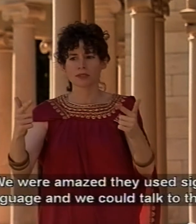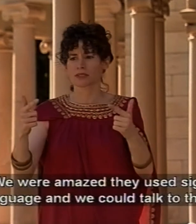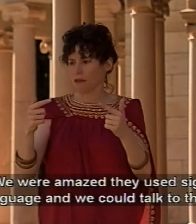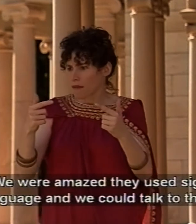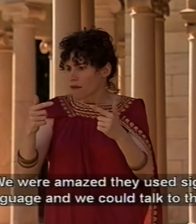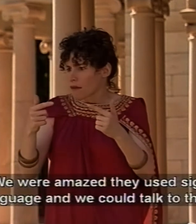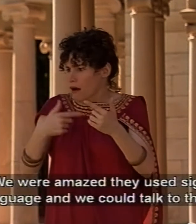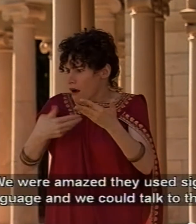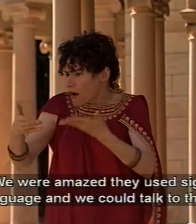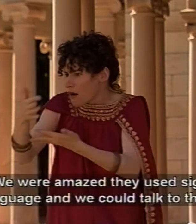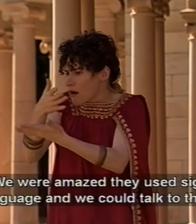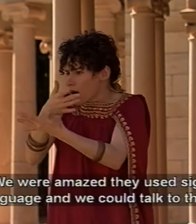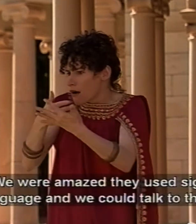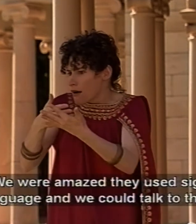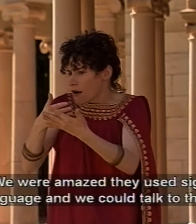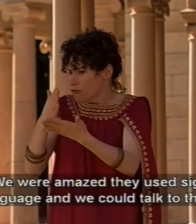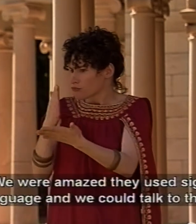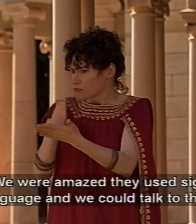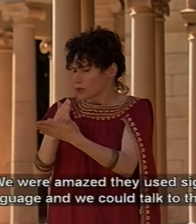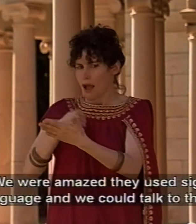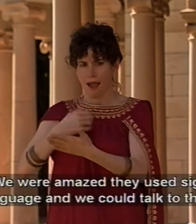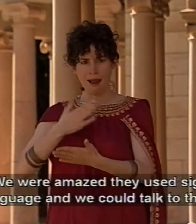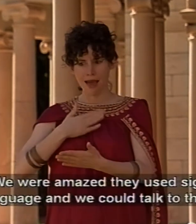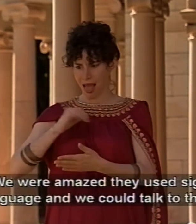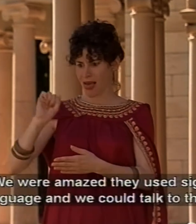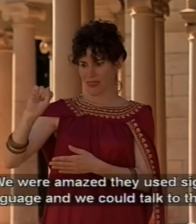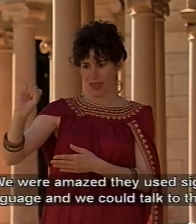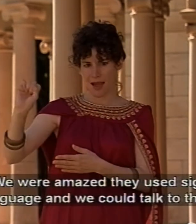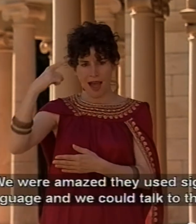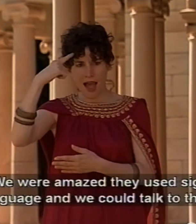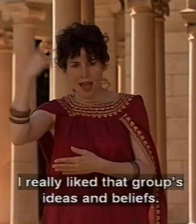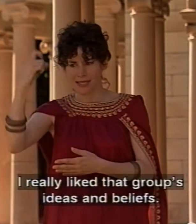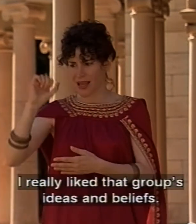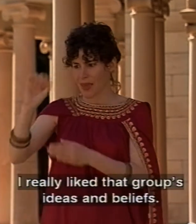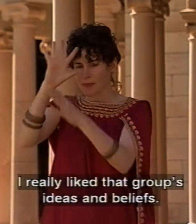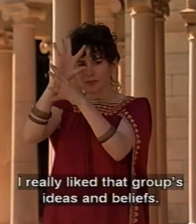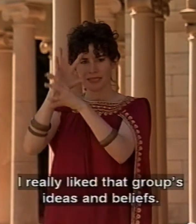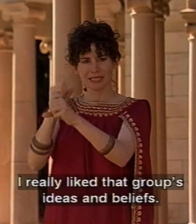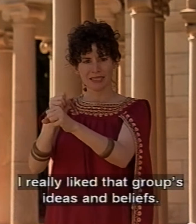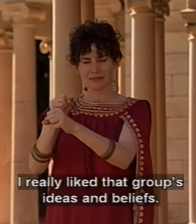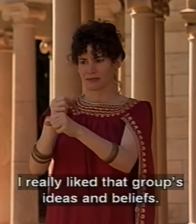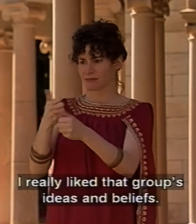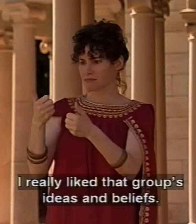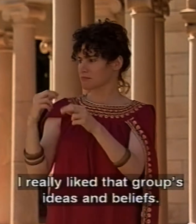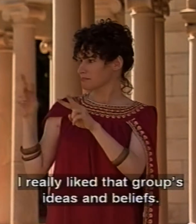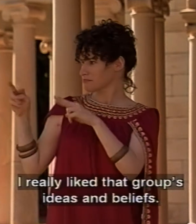that they could use sign language, and we could talk to them. I really liked that group's ideas and